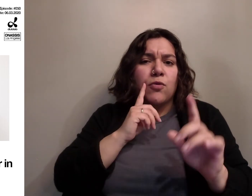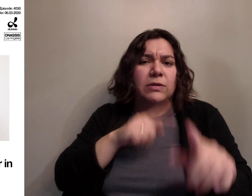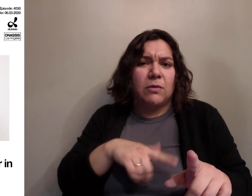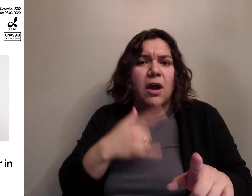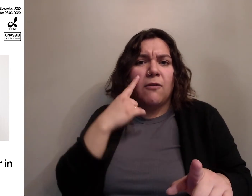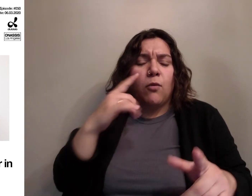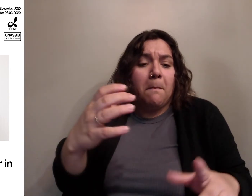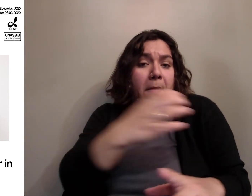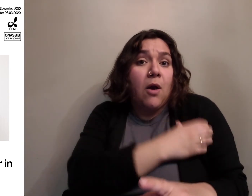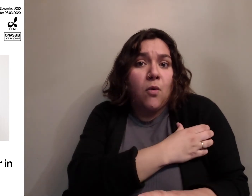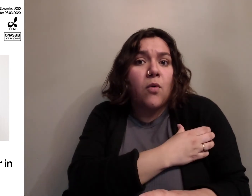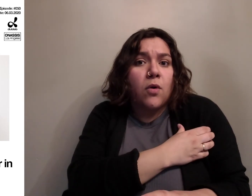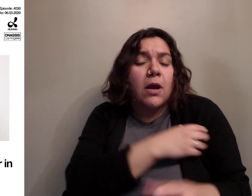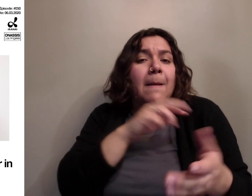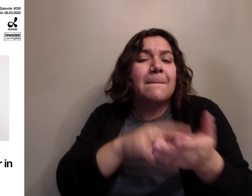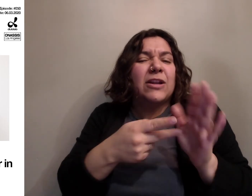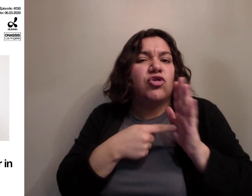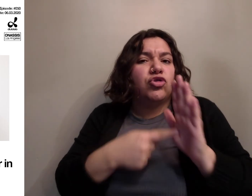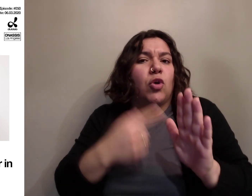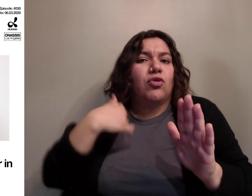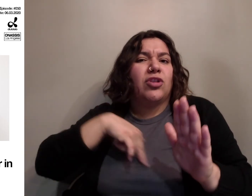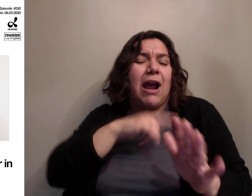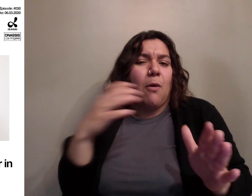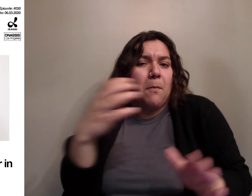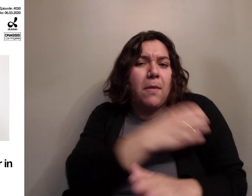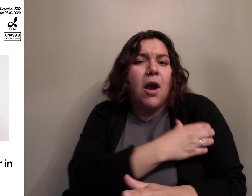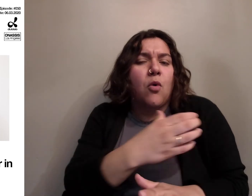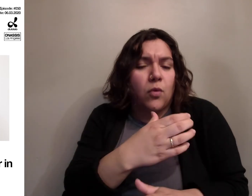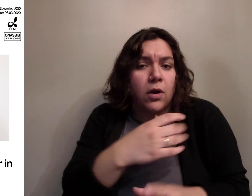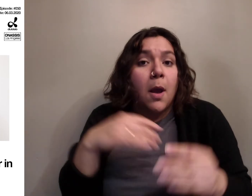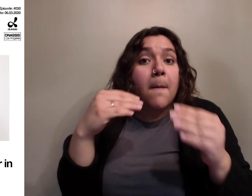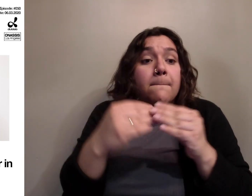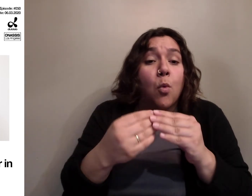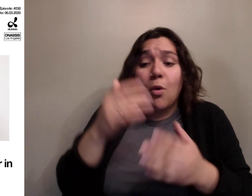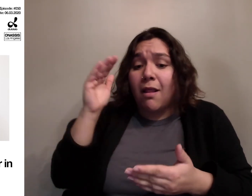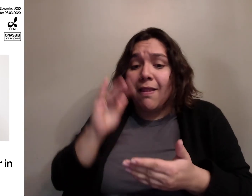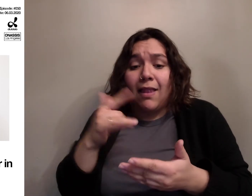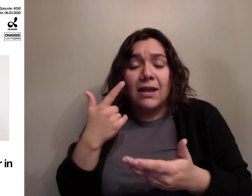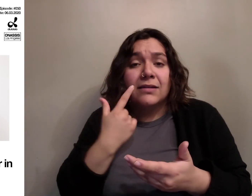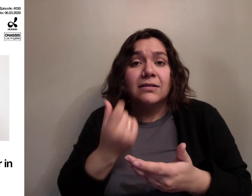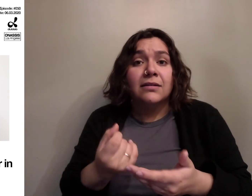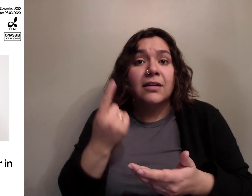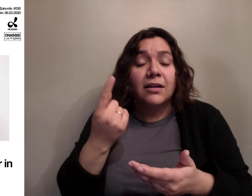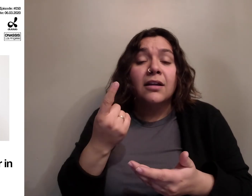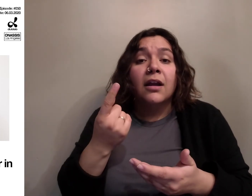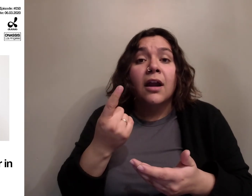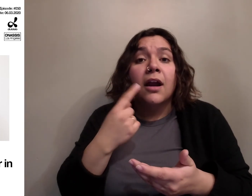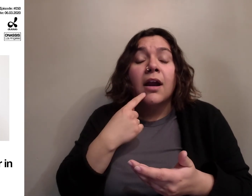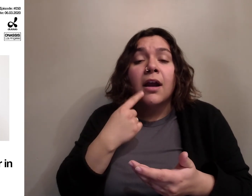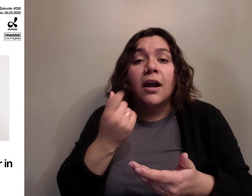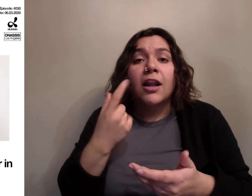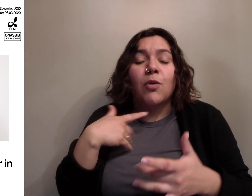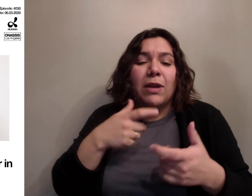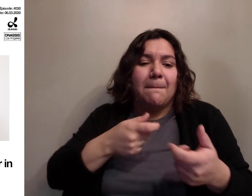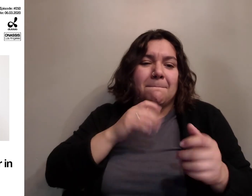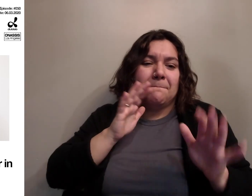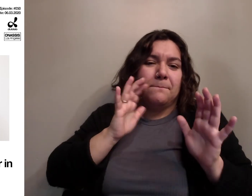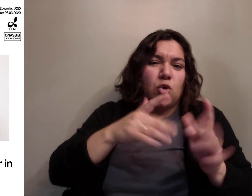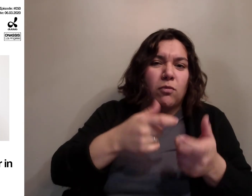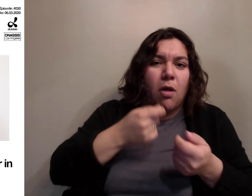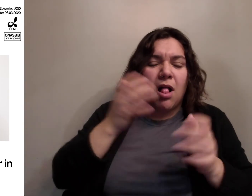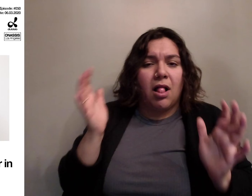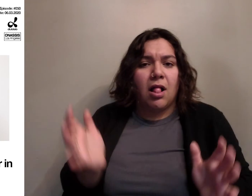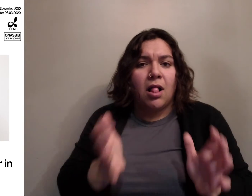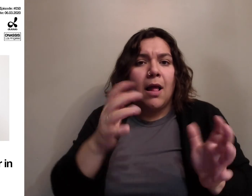or touch, a living beneath words. How we respond to power reveals our power. More or less, a